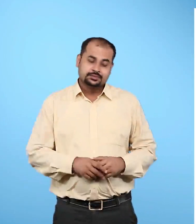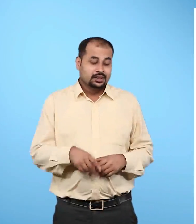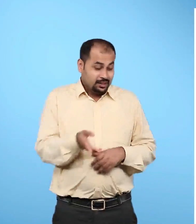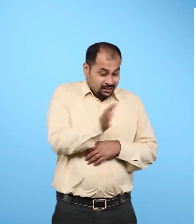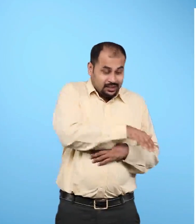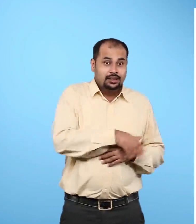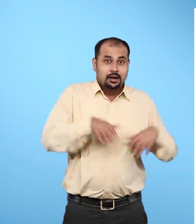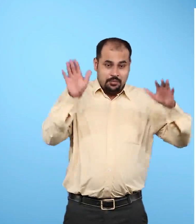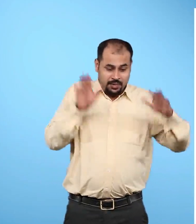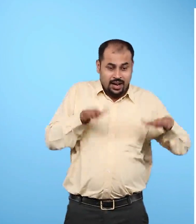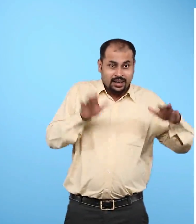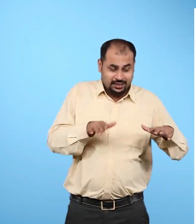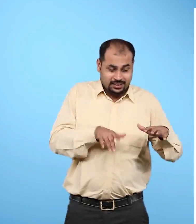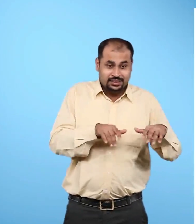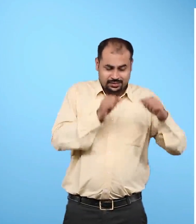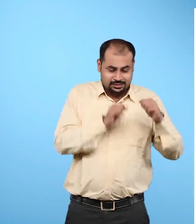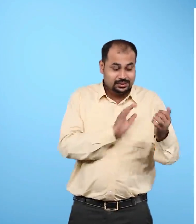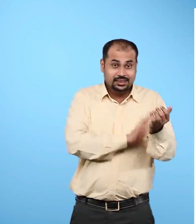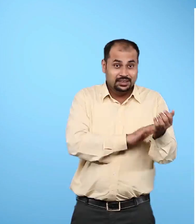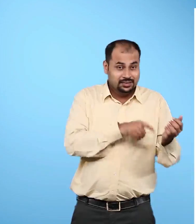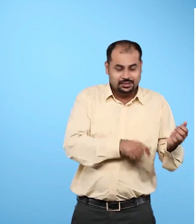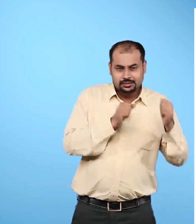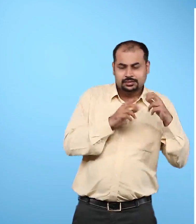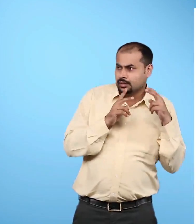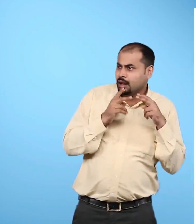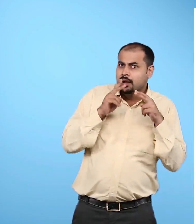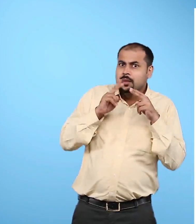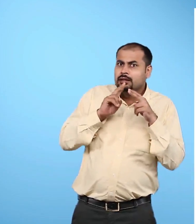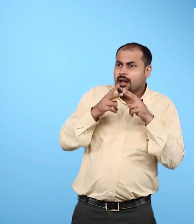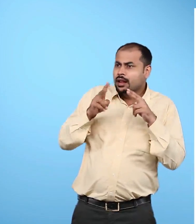A curious bird is looking at these animals on the right side.